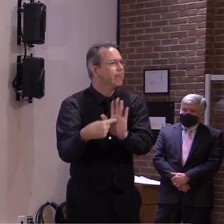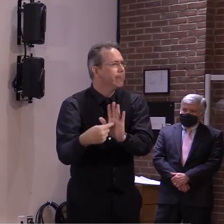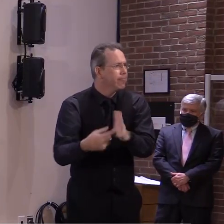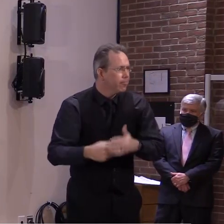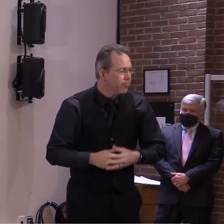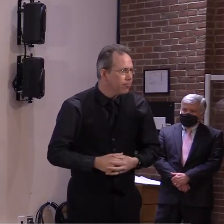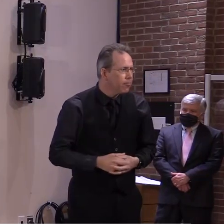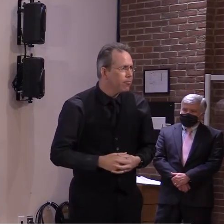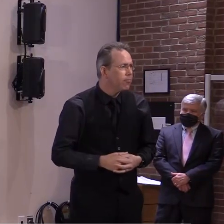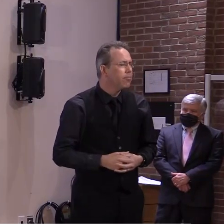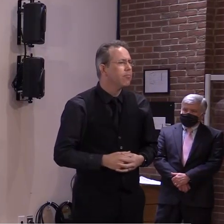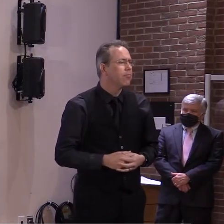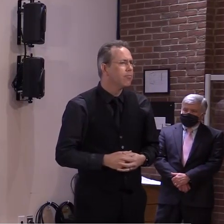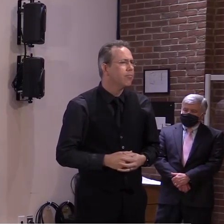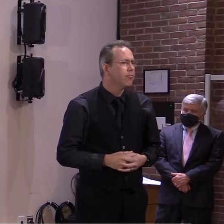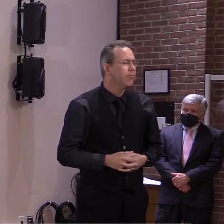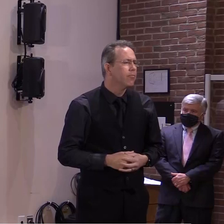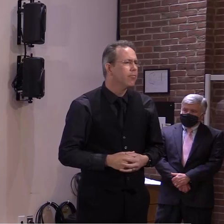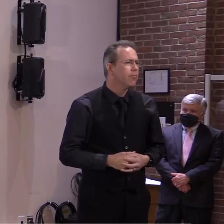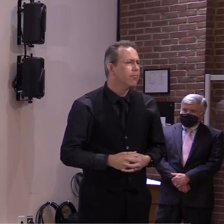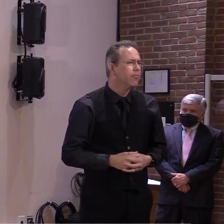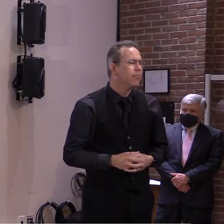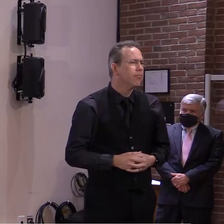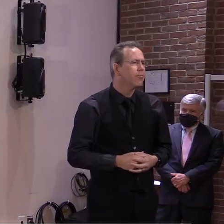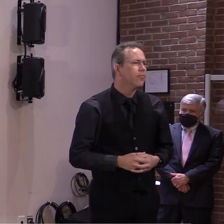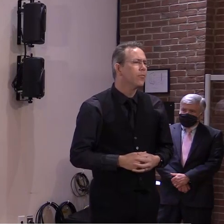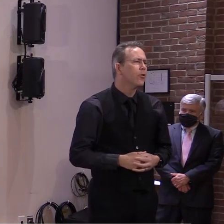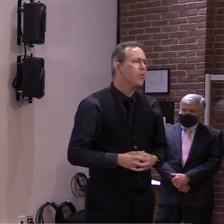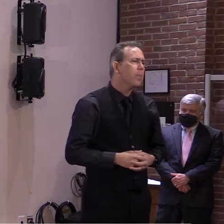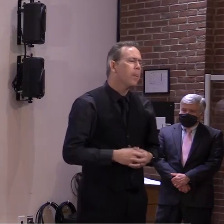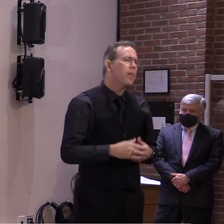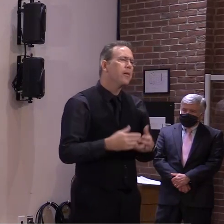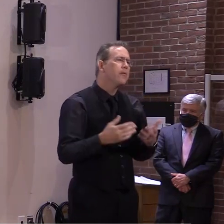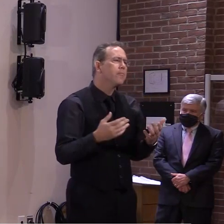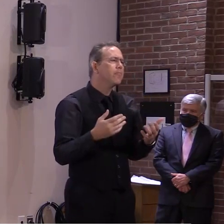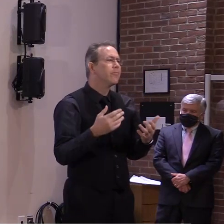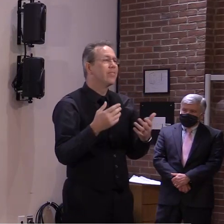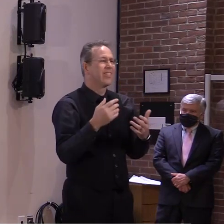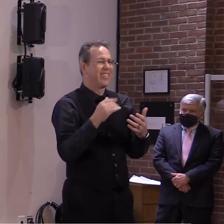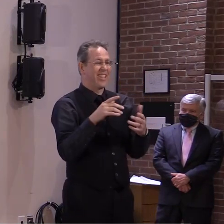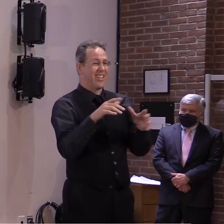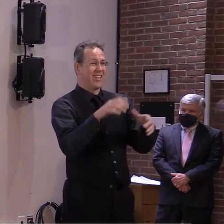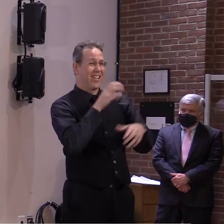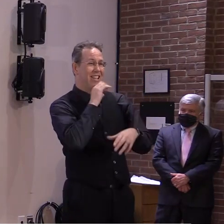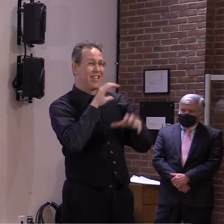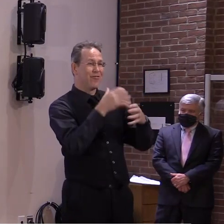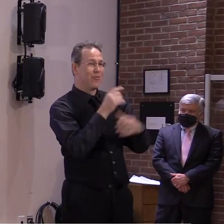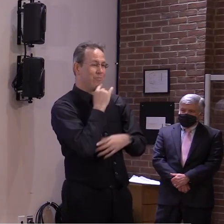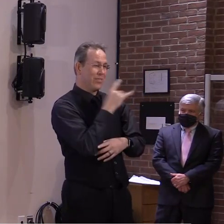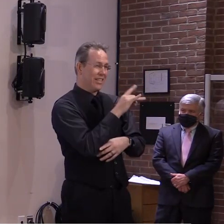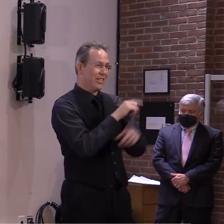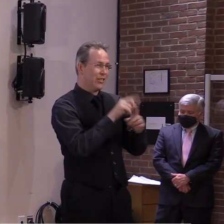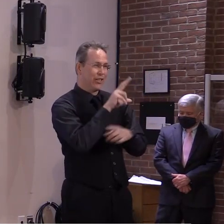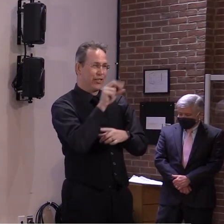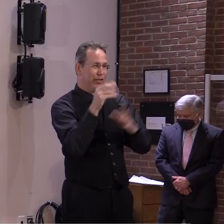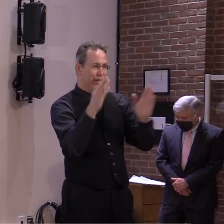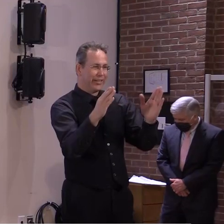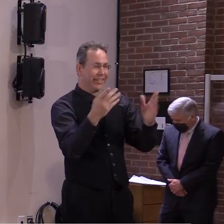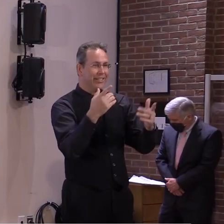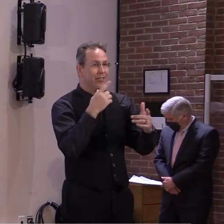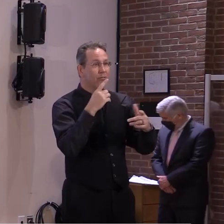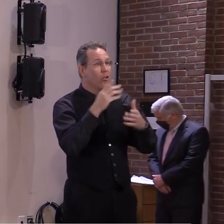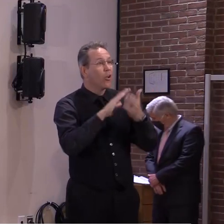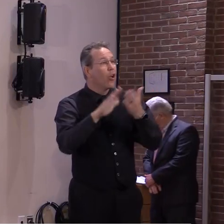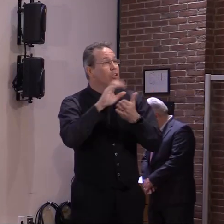and even if we're in the 18 to 30 demographic, we don't live in a college campus, so we're not subject to all of that structure